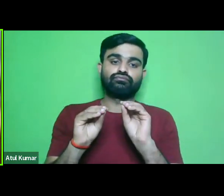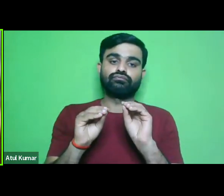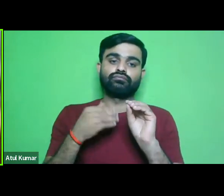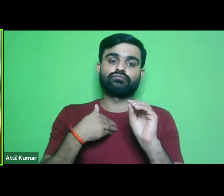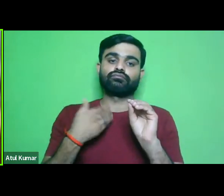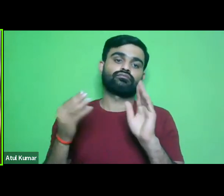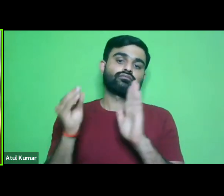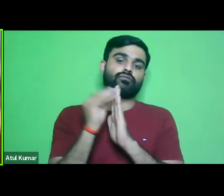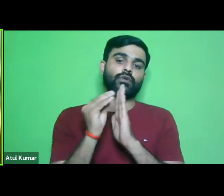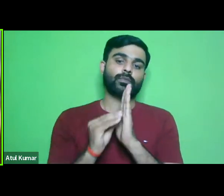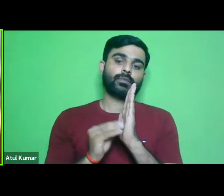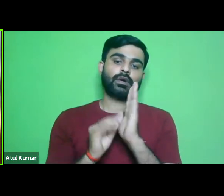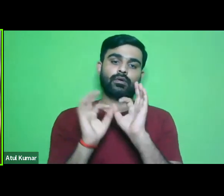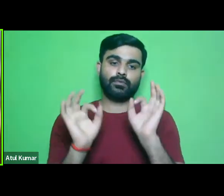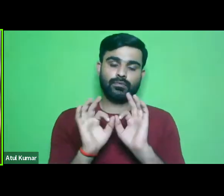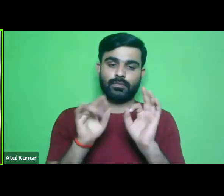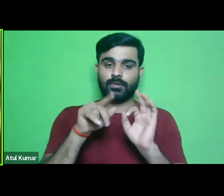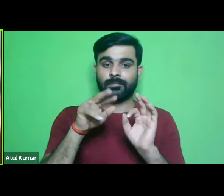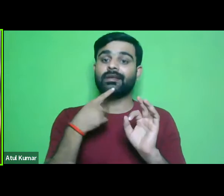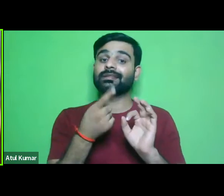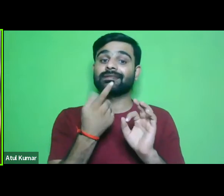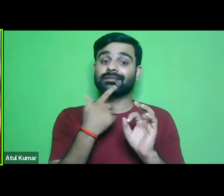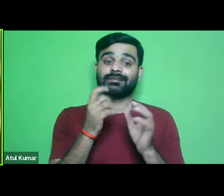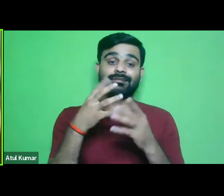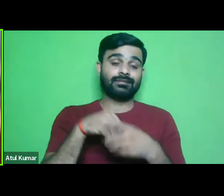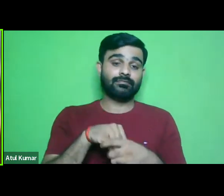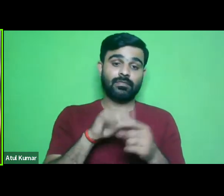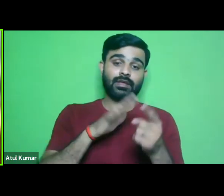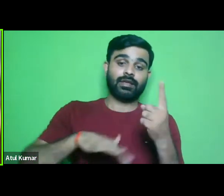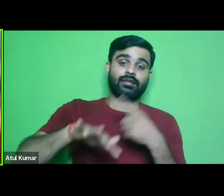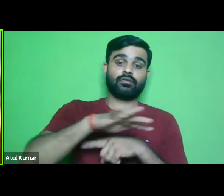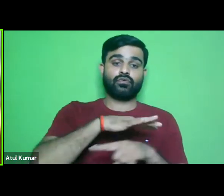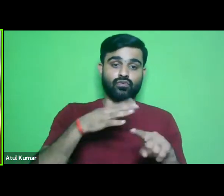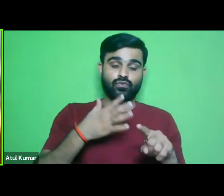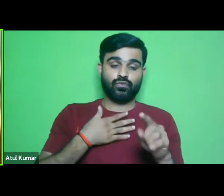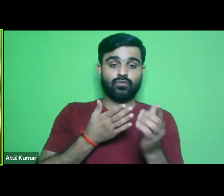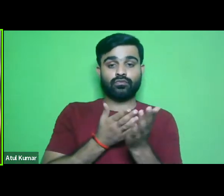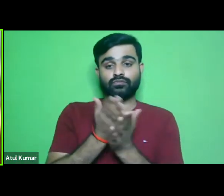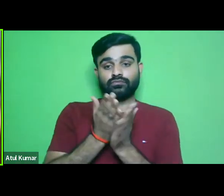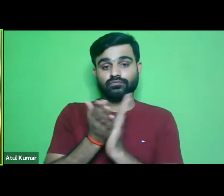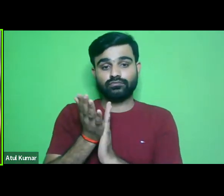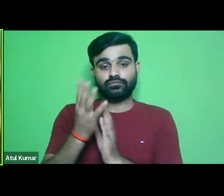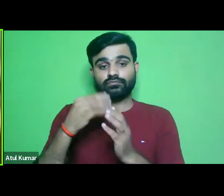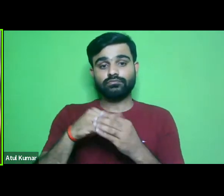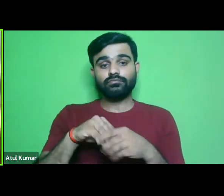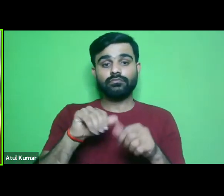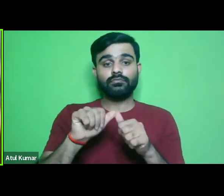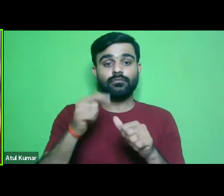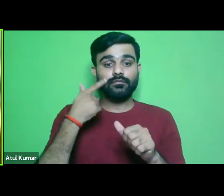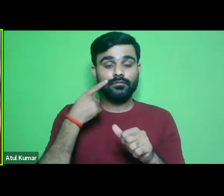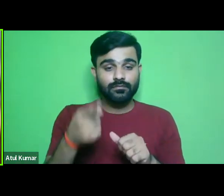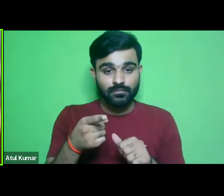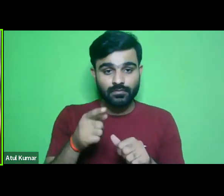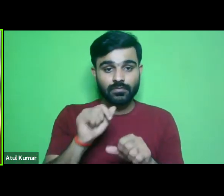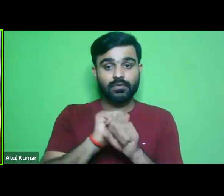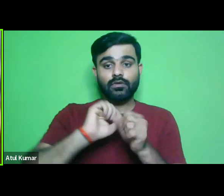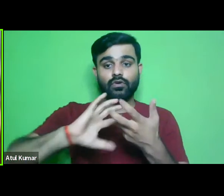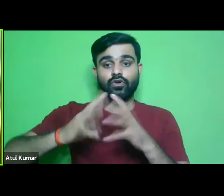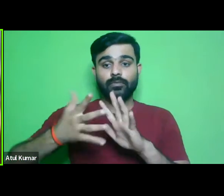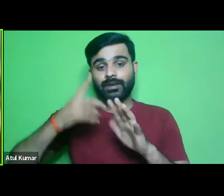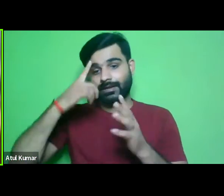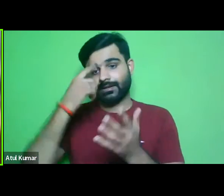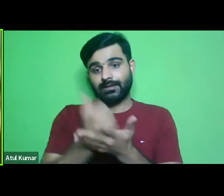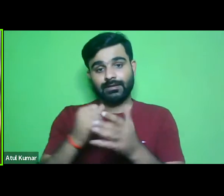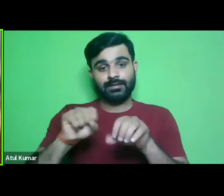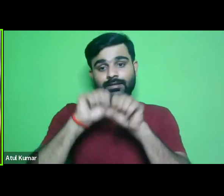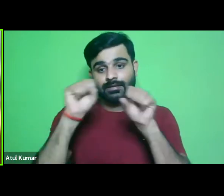not covered. And that's not the case this time around, where the way AI algorithms, automated decision systems, the way they've